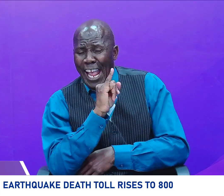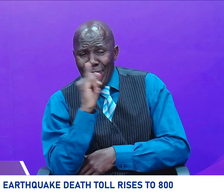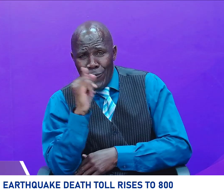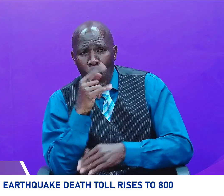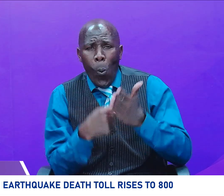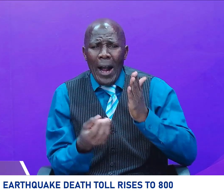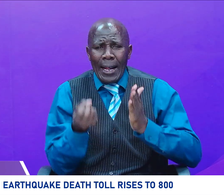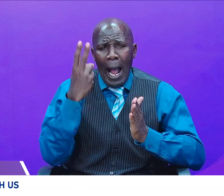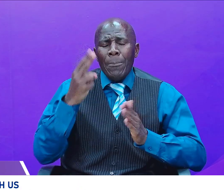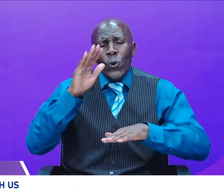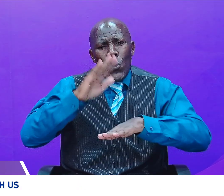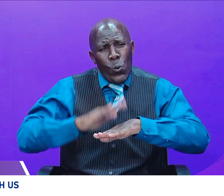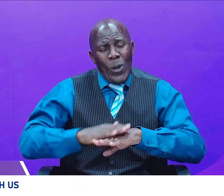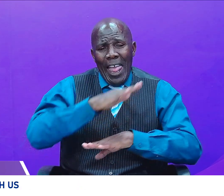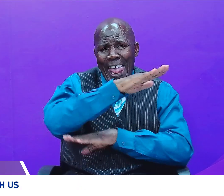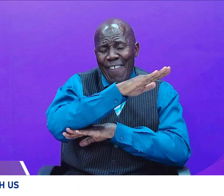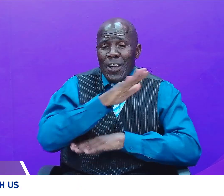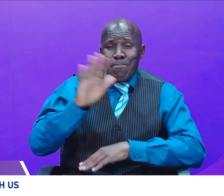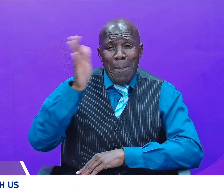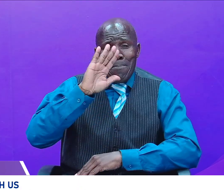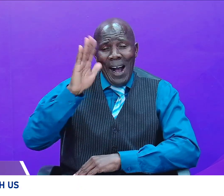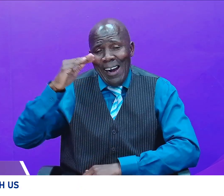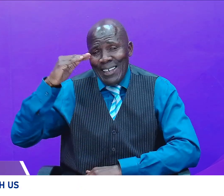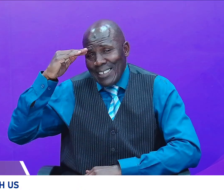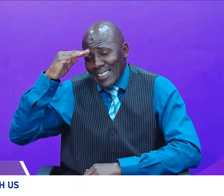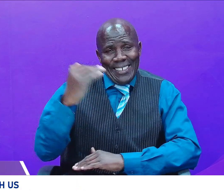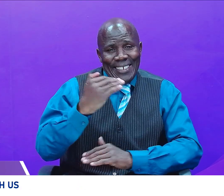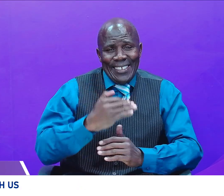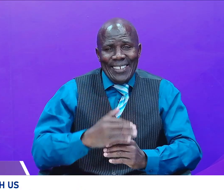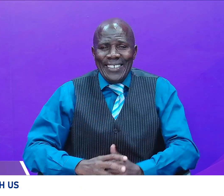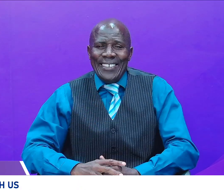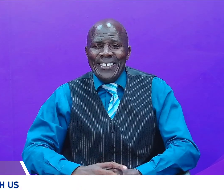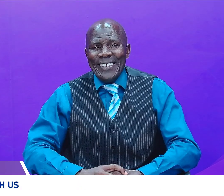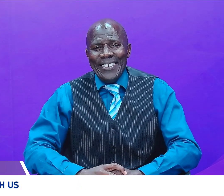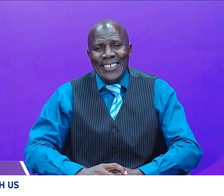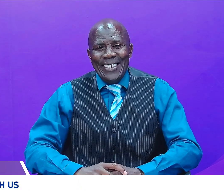to Facebook and other platforms, that is Science TV Kenya. Enjoy the rest of your viewing.